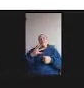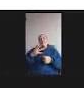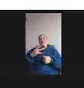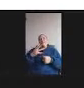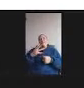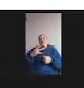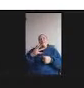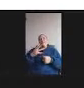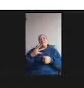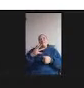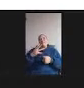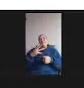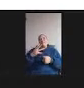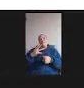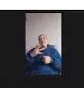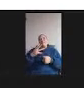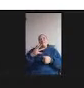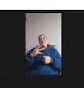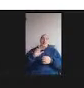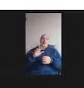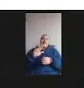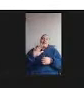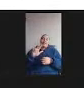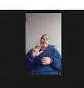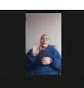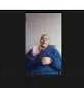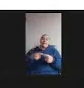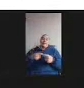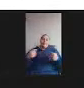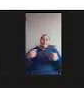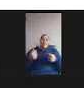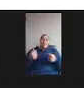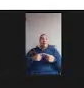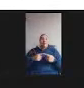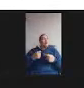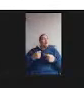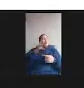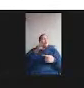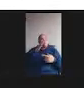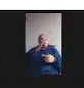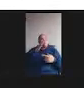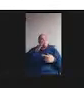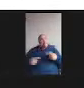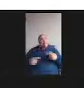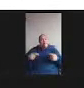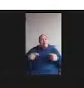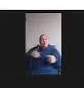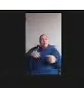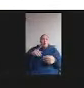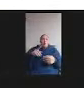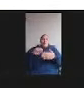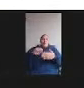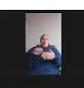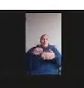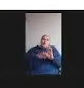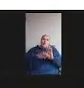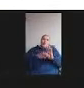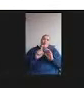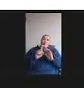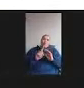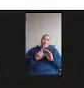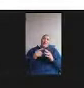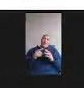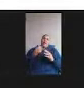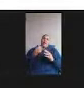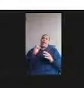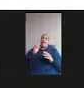25,451,000, which is a 98% spend. If I can maybe just touch the main underspending in that particular sub-program is the Hansard underspend,